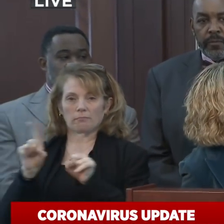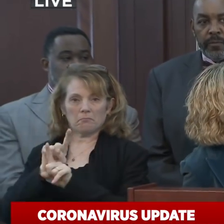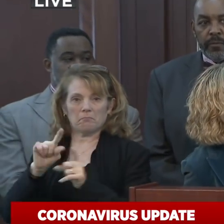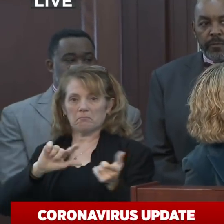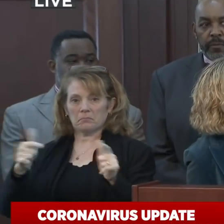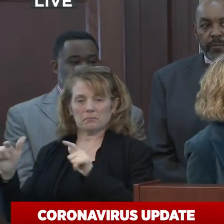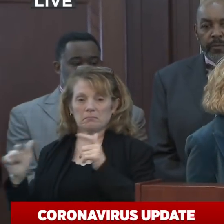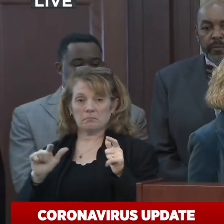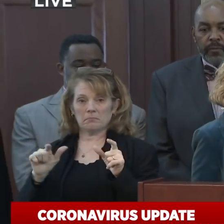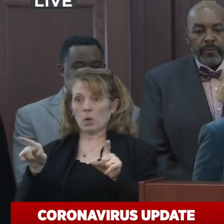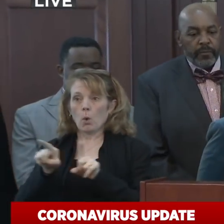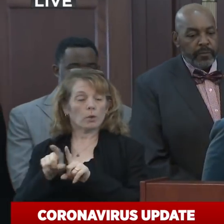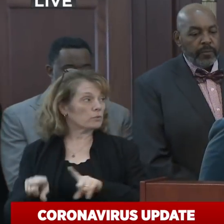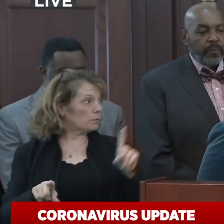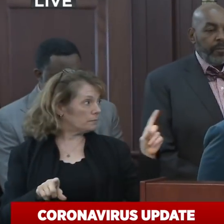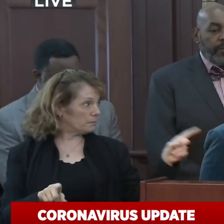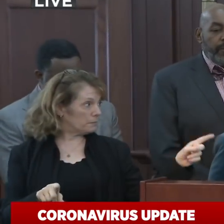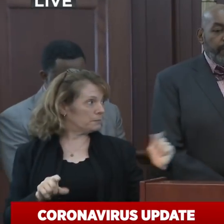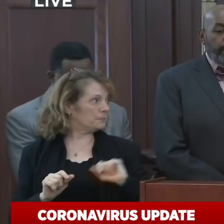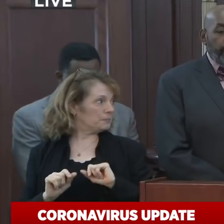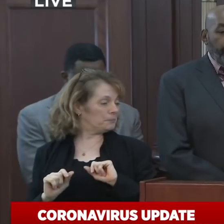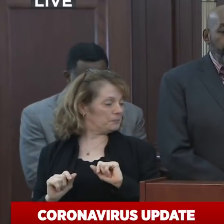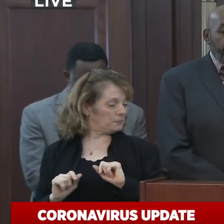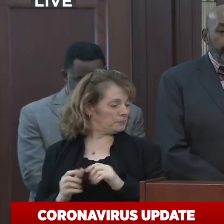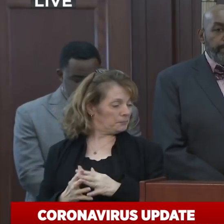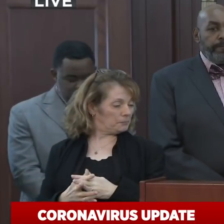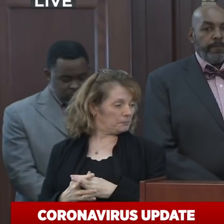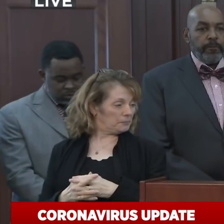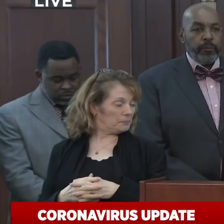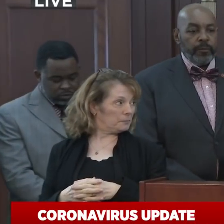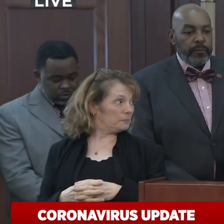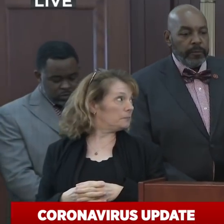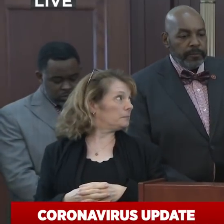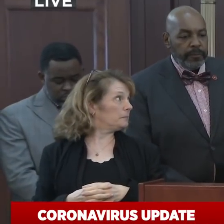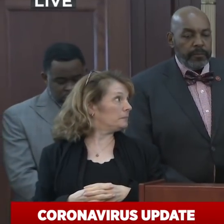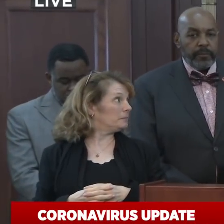would you like to say anything? Sure. Yes. Sure. All